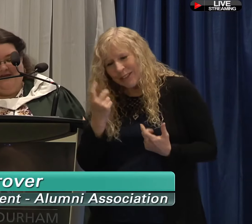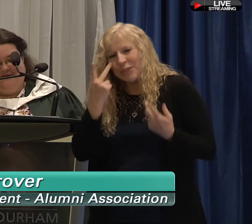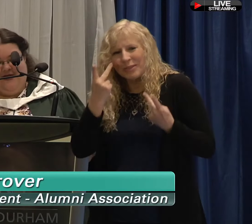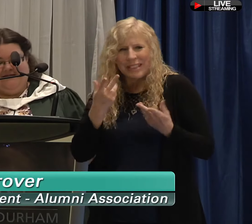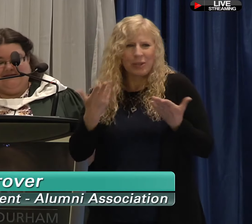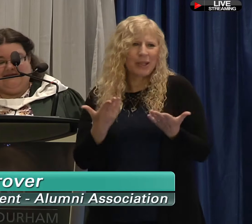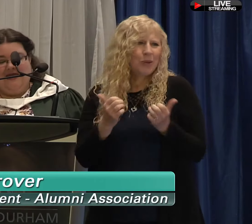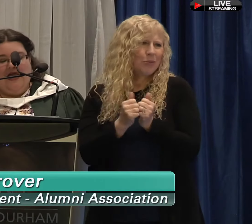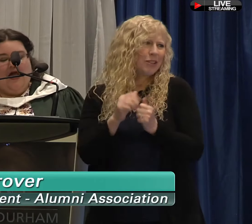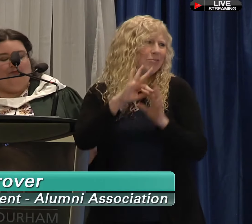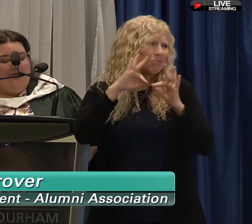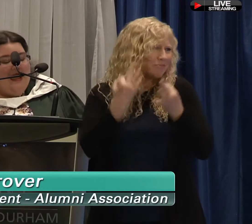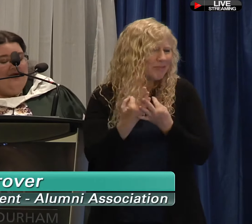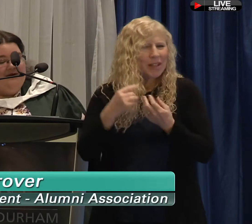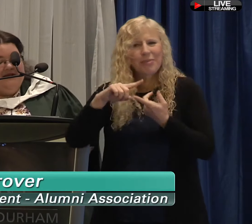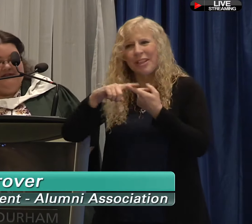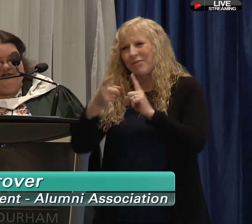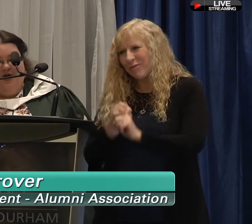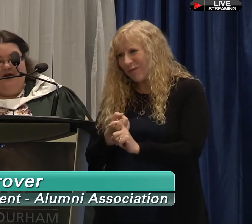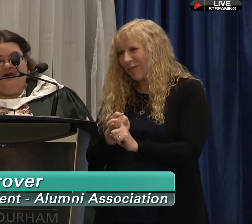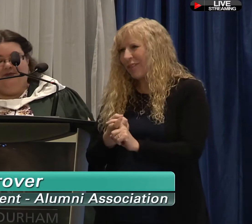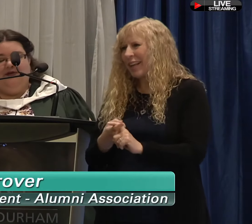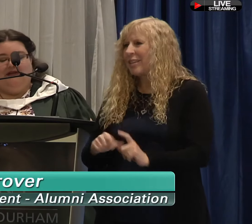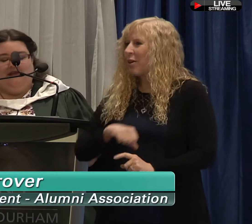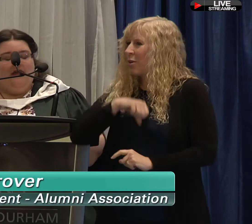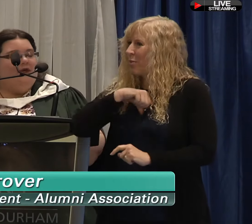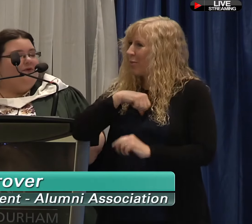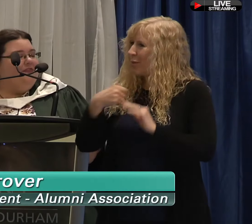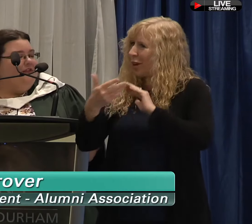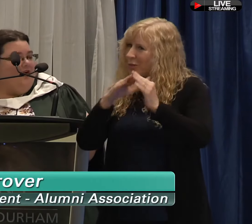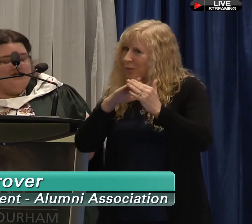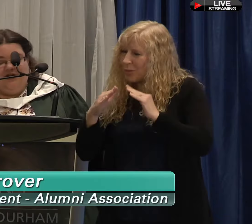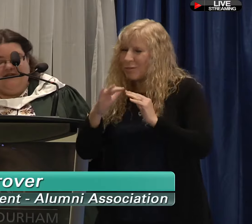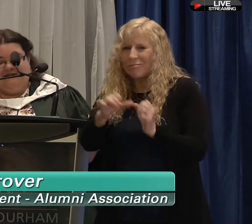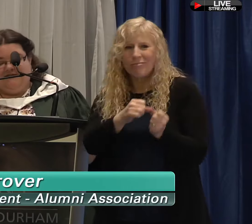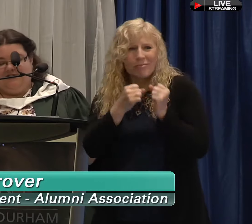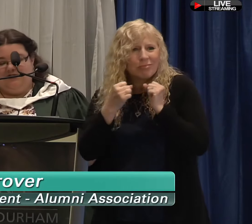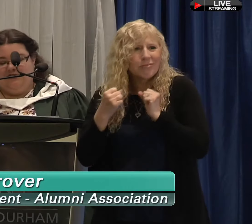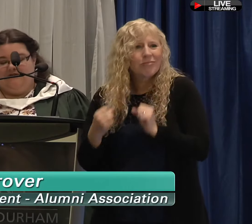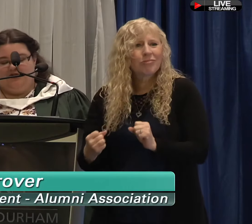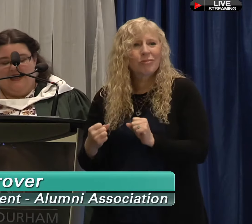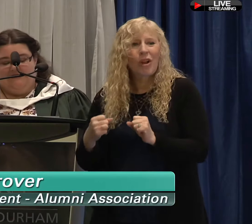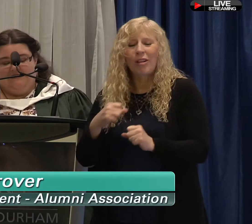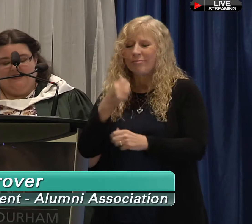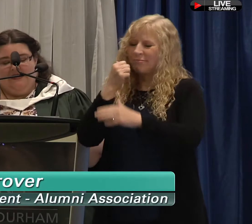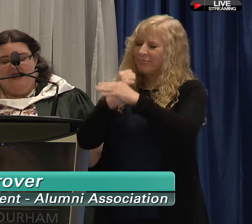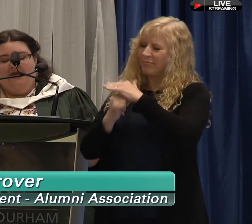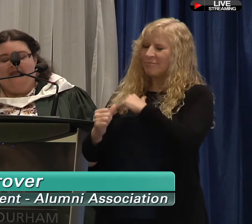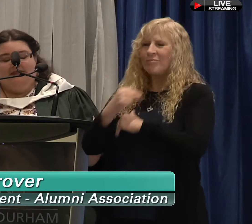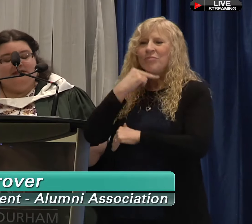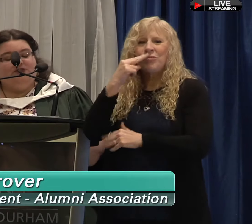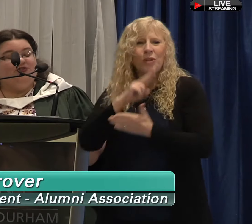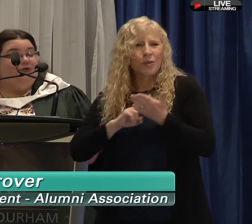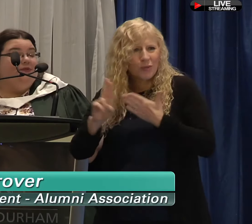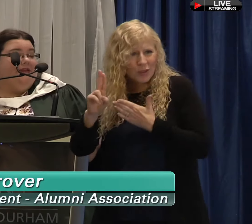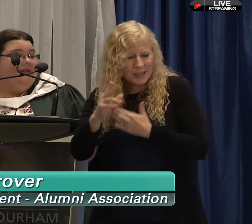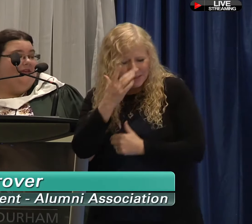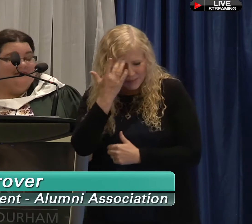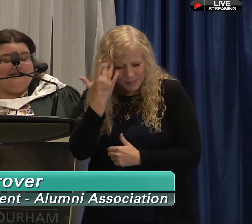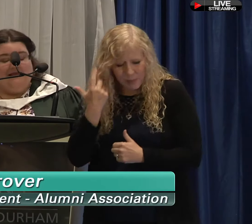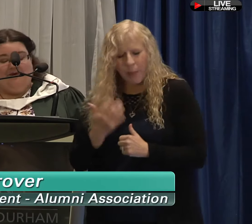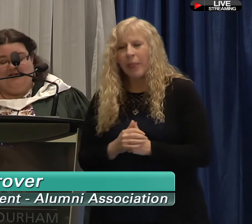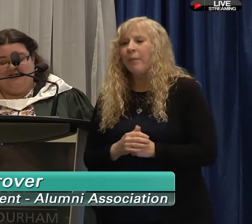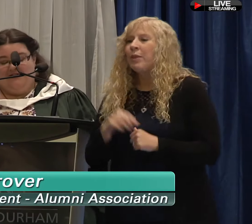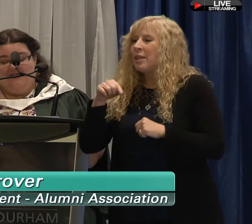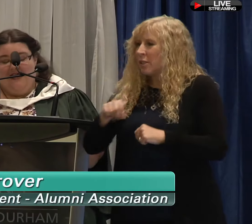family and friends, a proud and strong community within the larger institution of Trent. This is truly